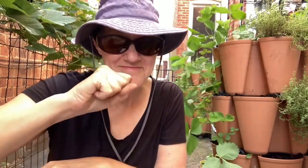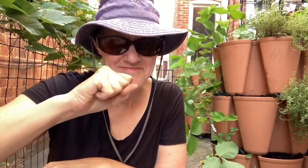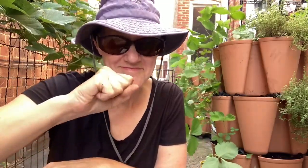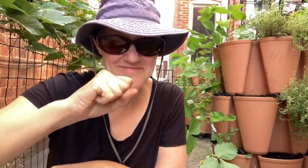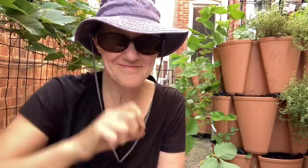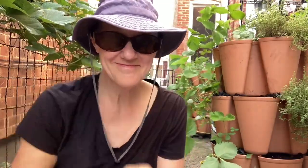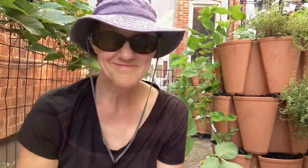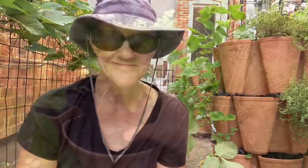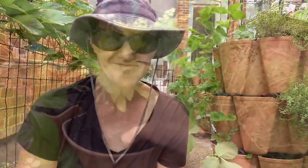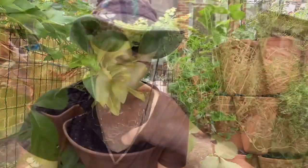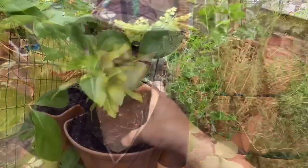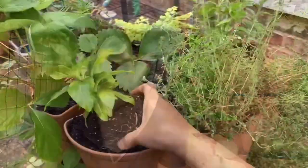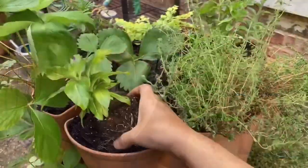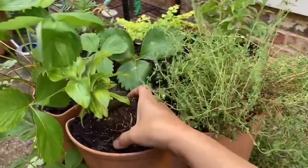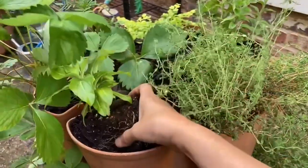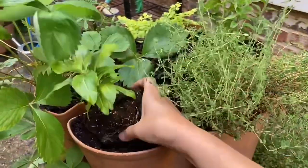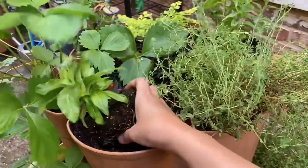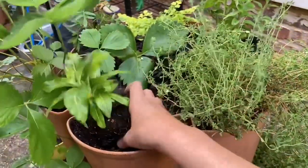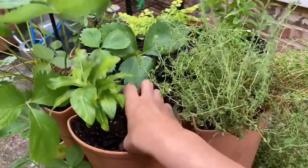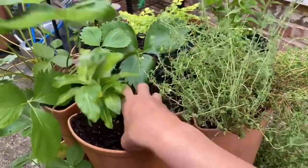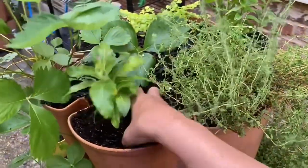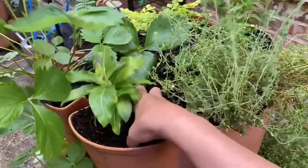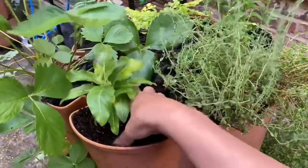Periwinkle are naturally pest resistant.